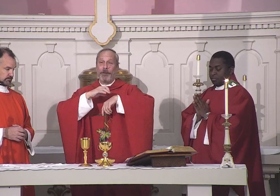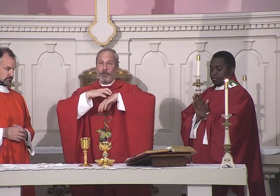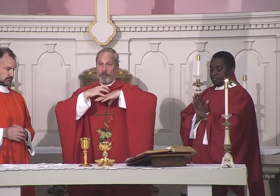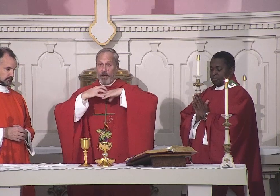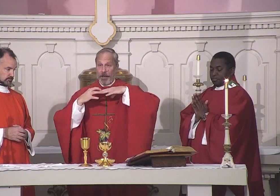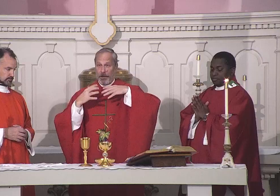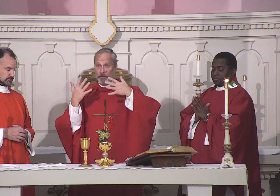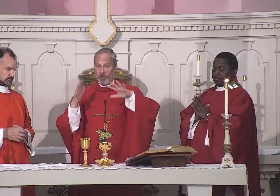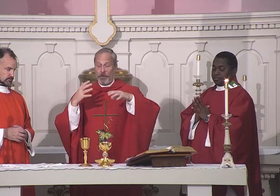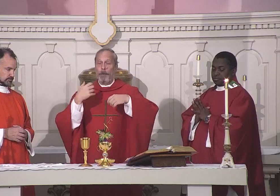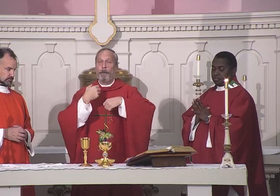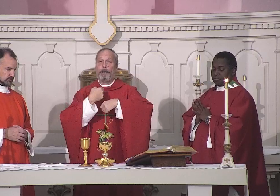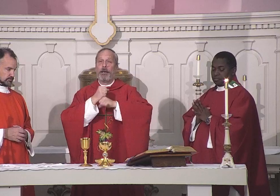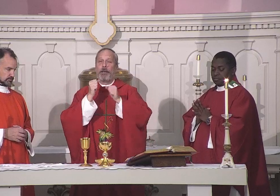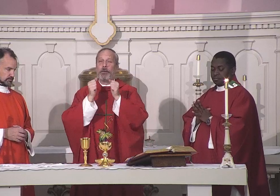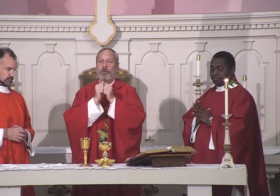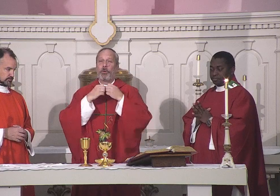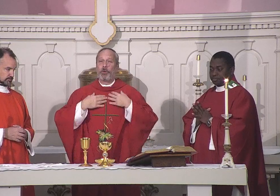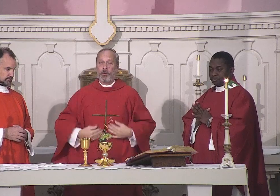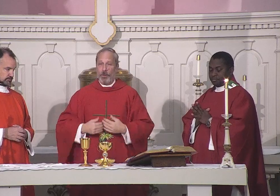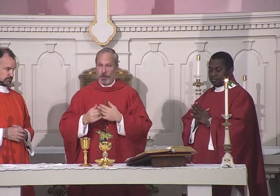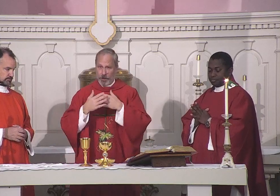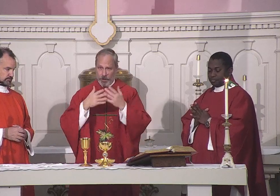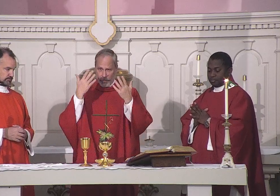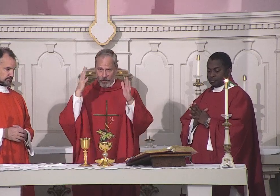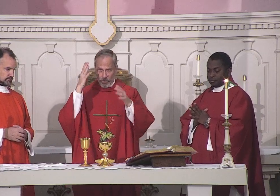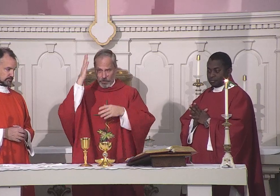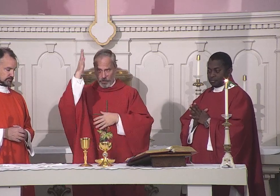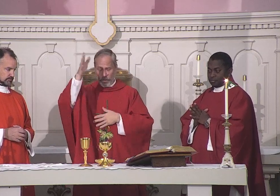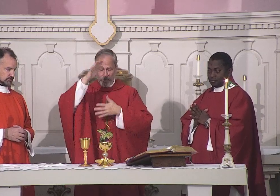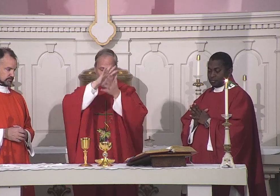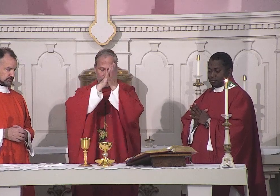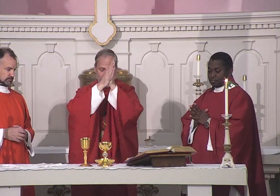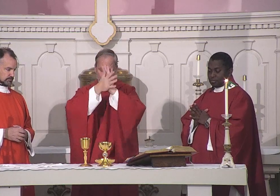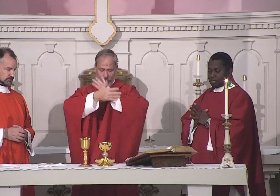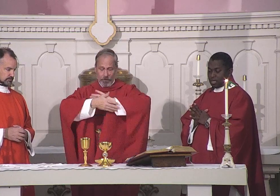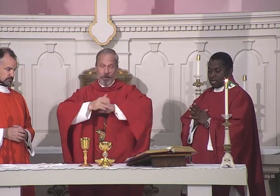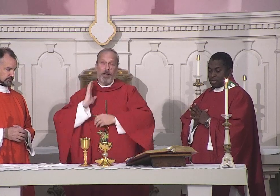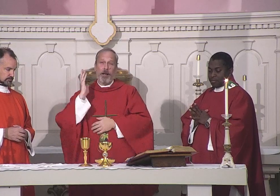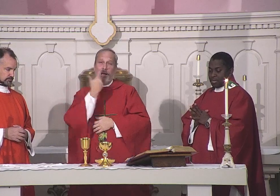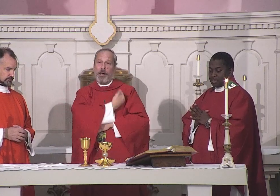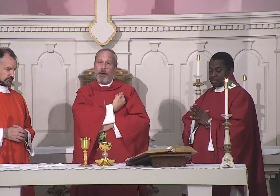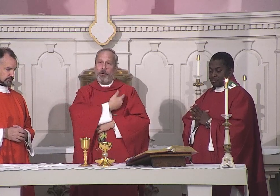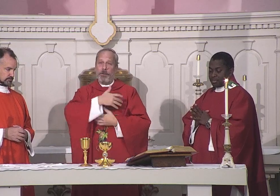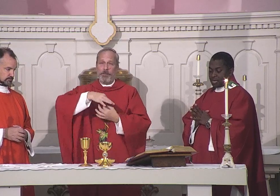of the vine and work of human hands. It will become our spiritual drink.